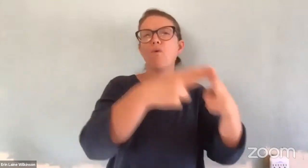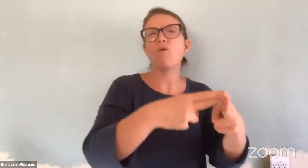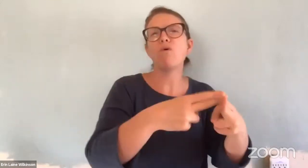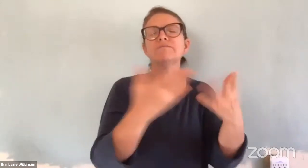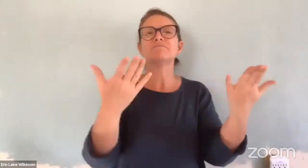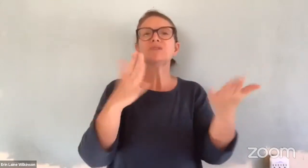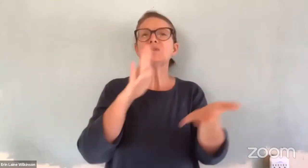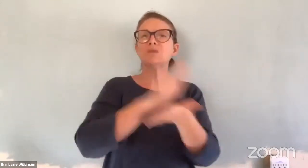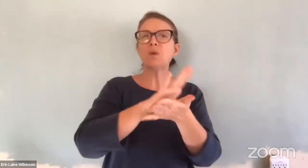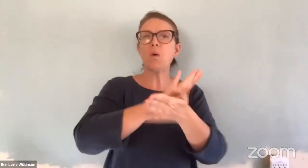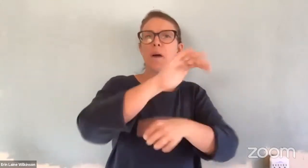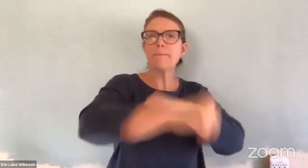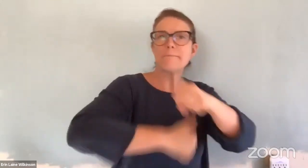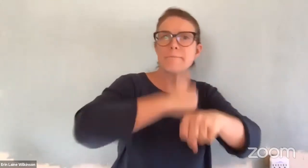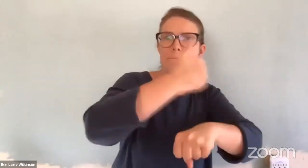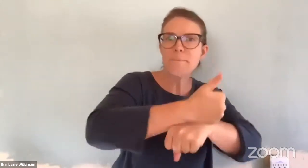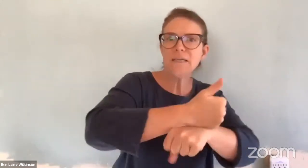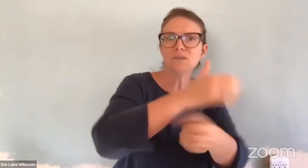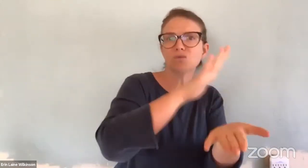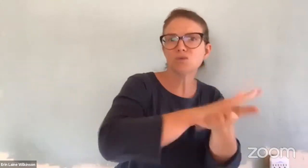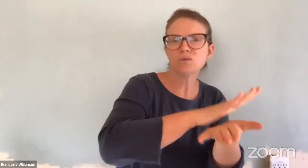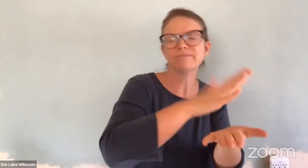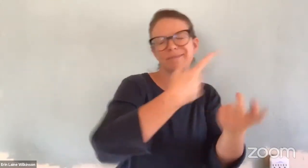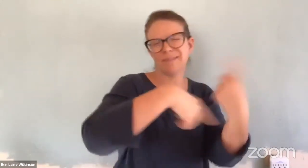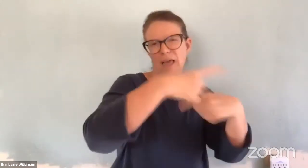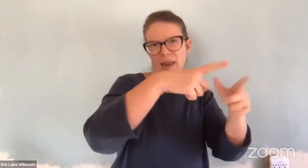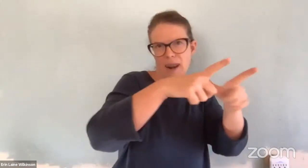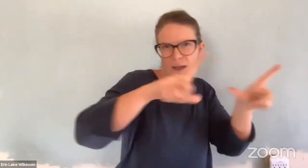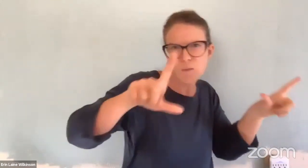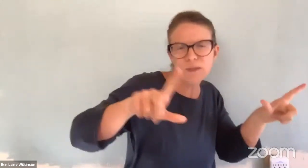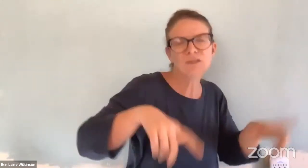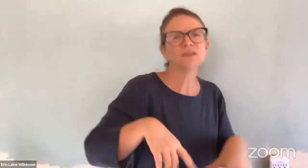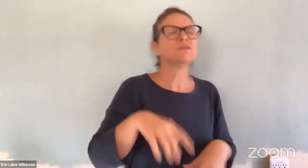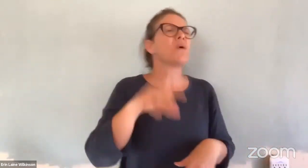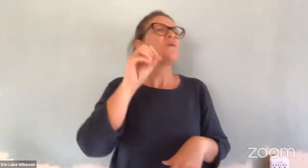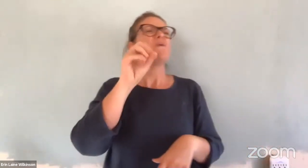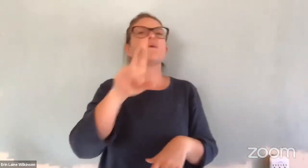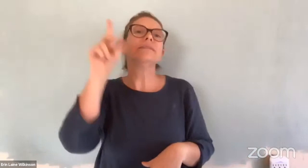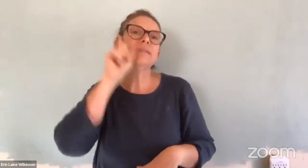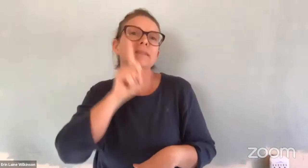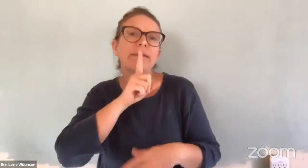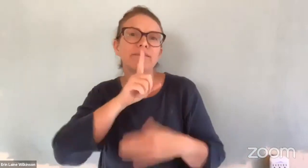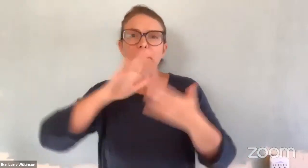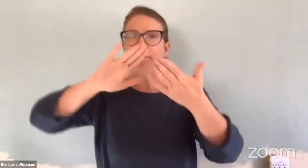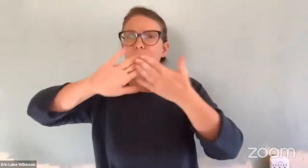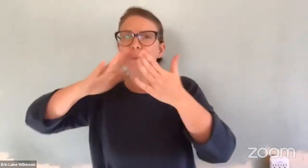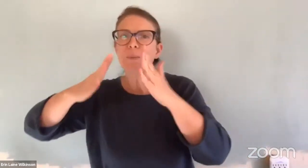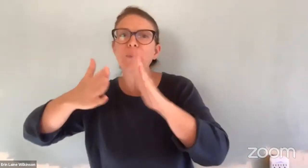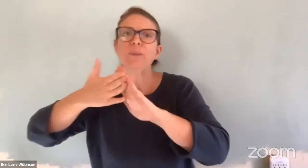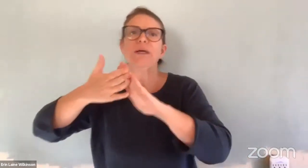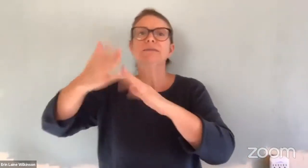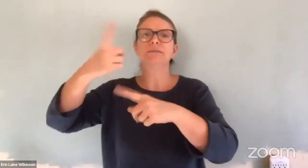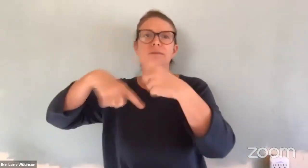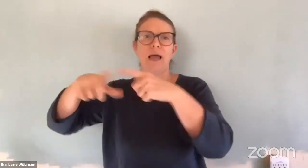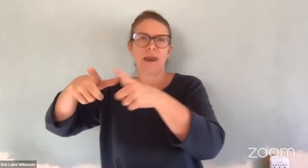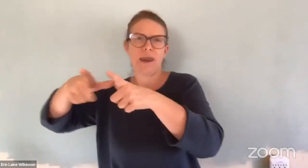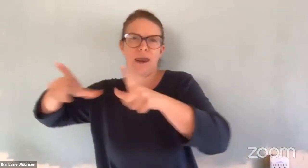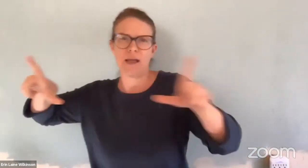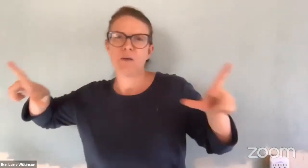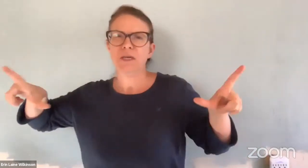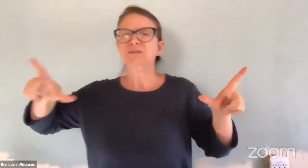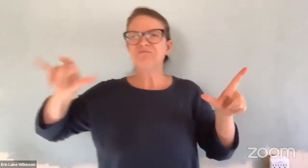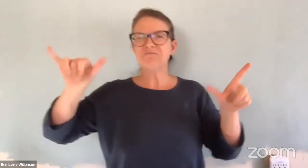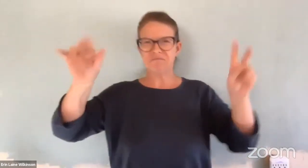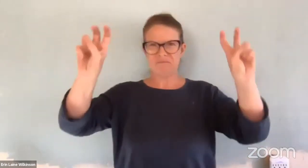I think that we often see what's called school-based or institution-based sign languages, or they're